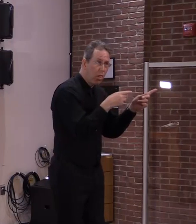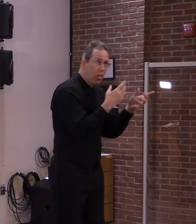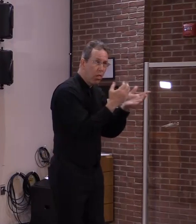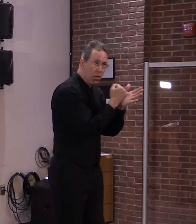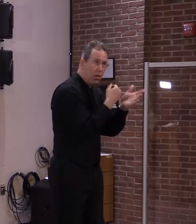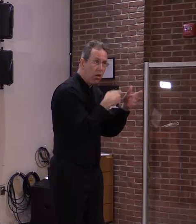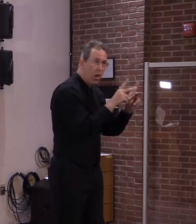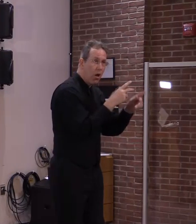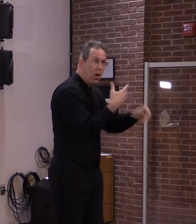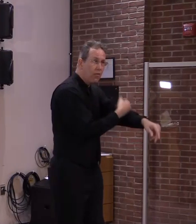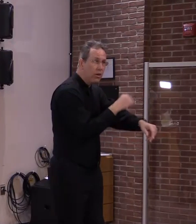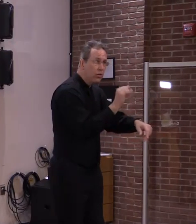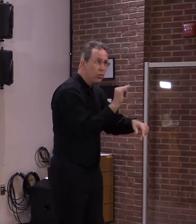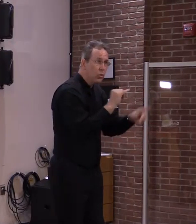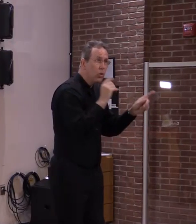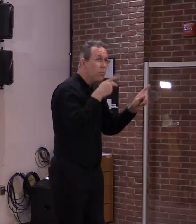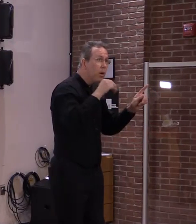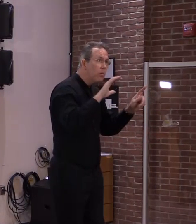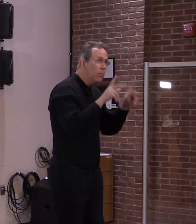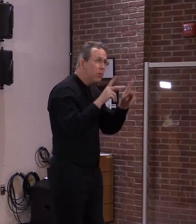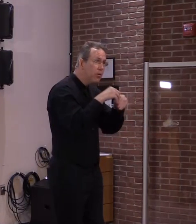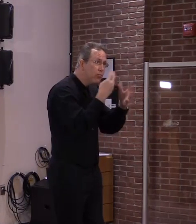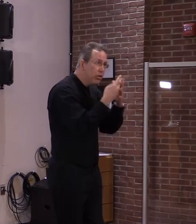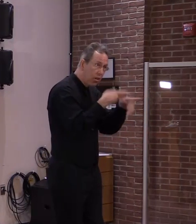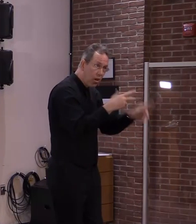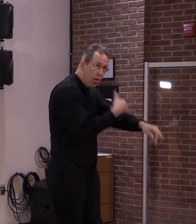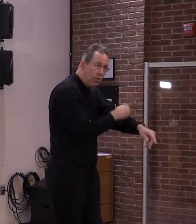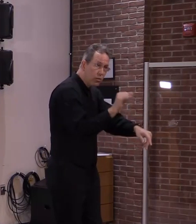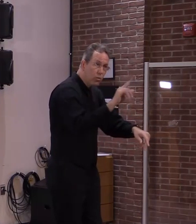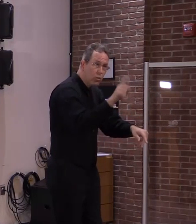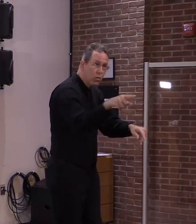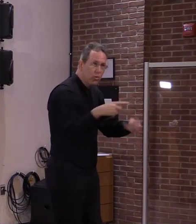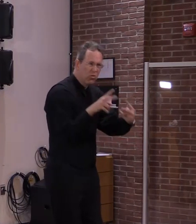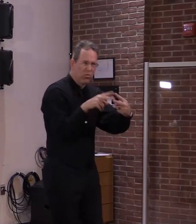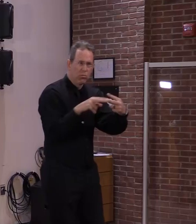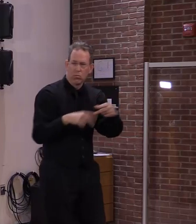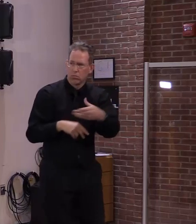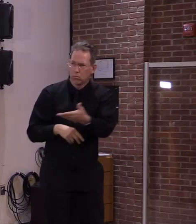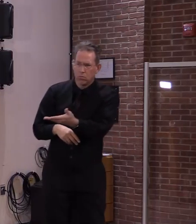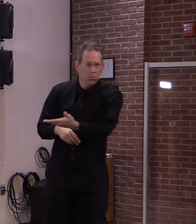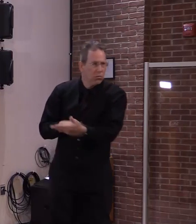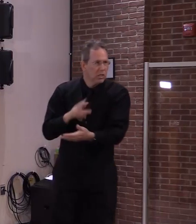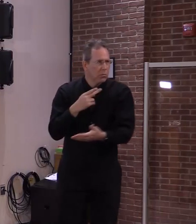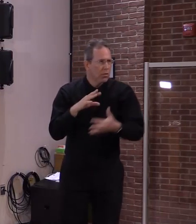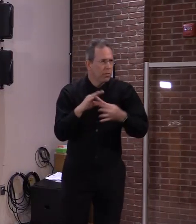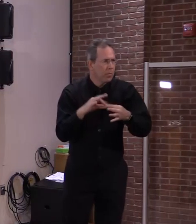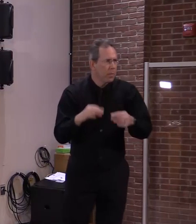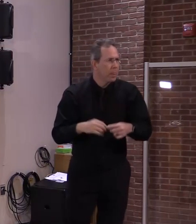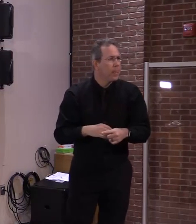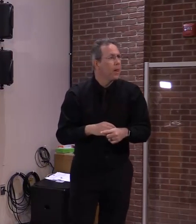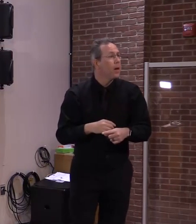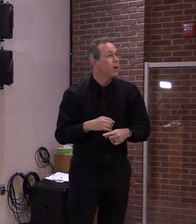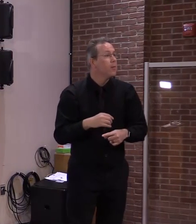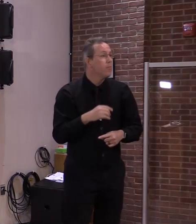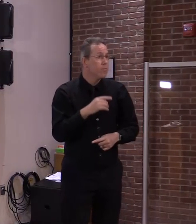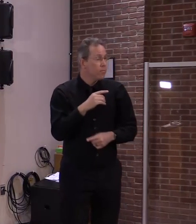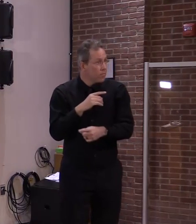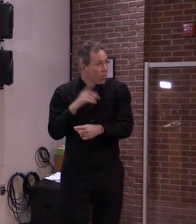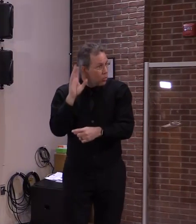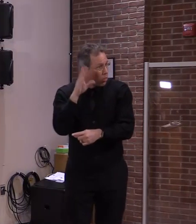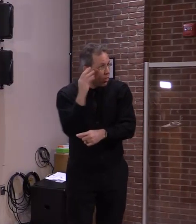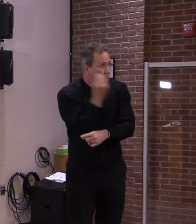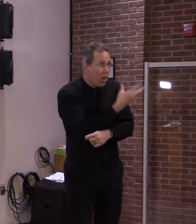Okay. Is there any plan to just sort of make sure that they're aware and can sign up? I mean, I'm sort of